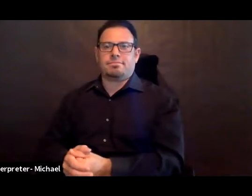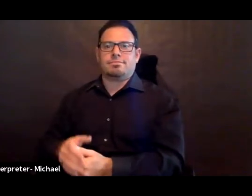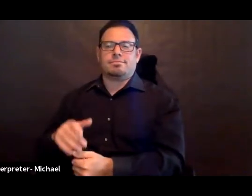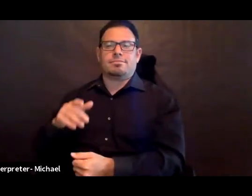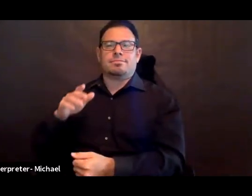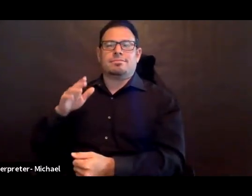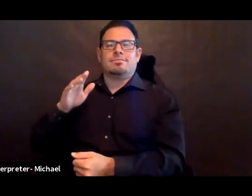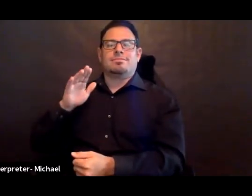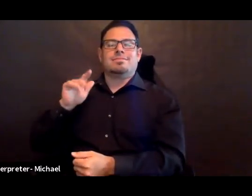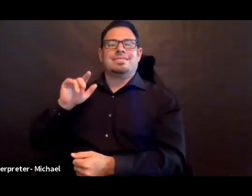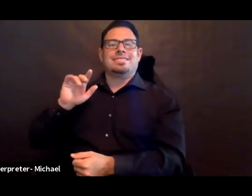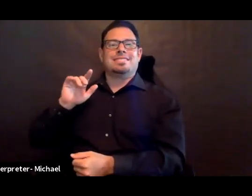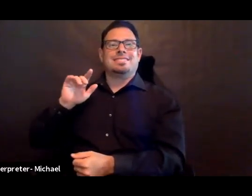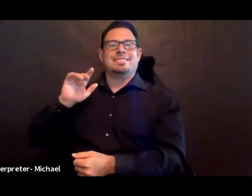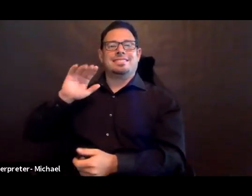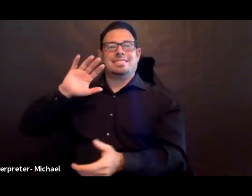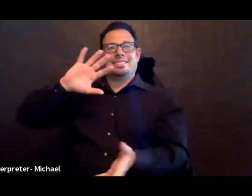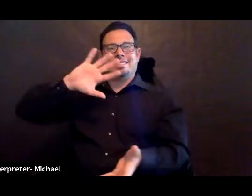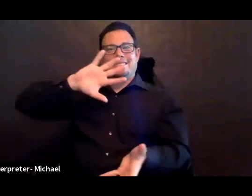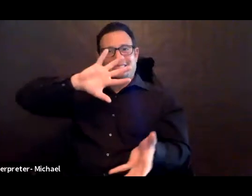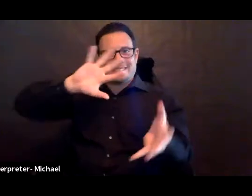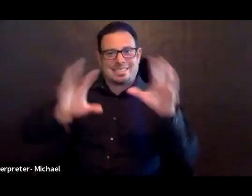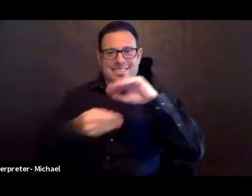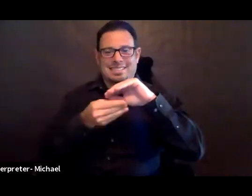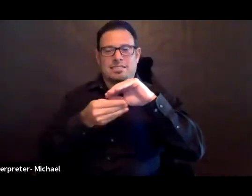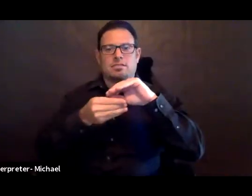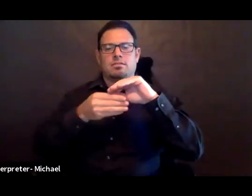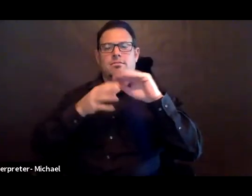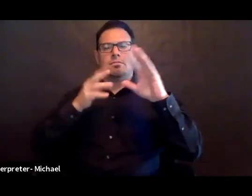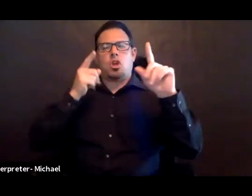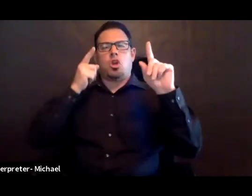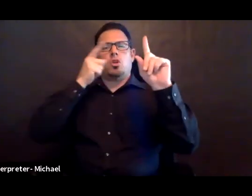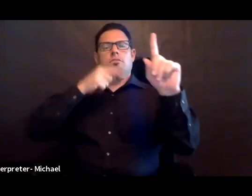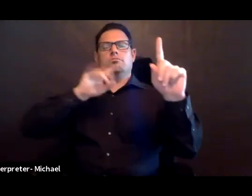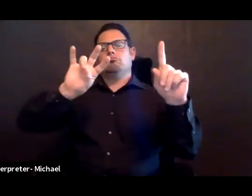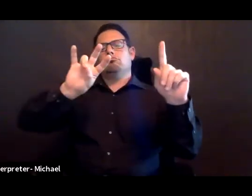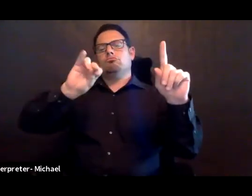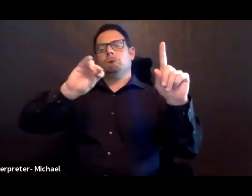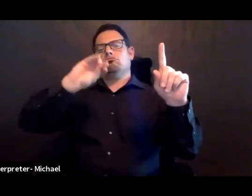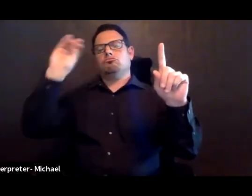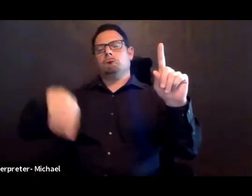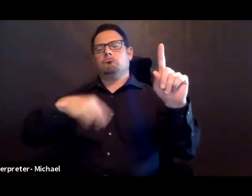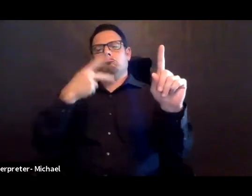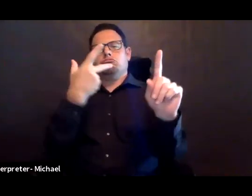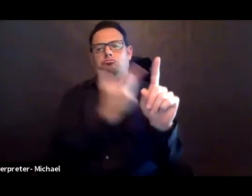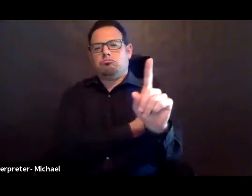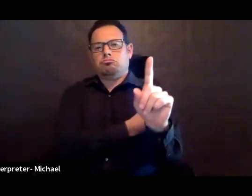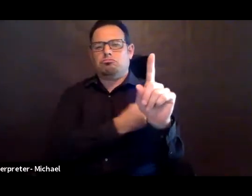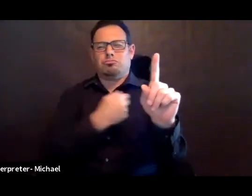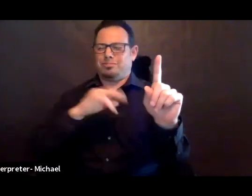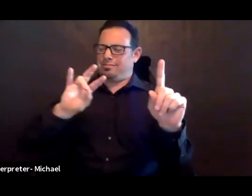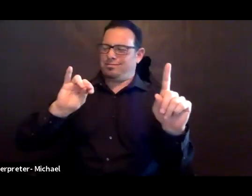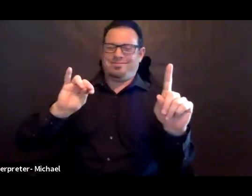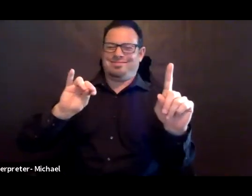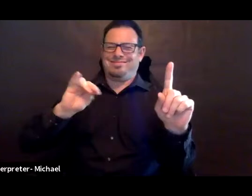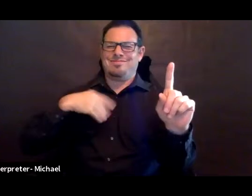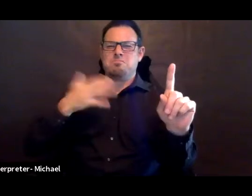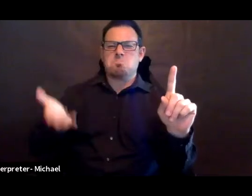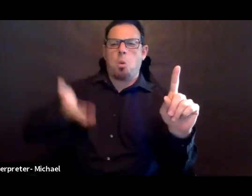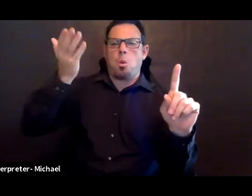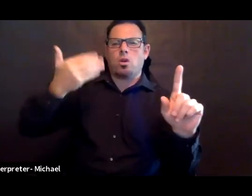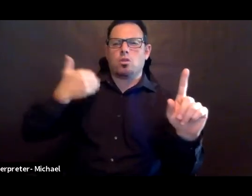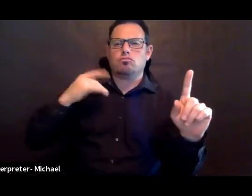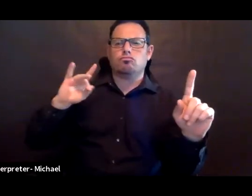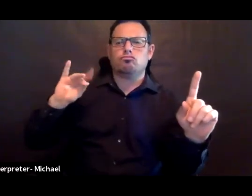see pretty large differences in the vaccination rates for counties across the state. And what that means is that some parts